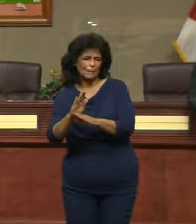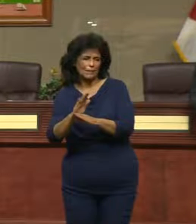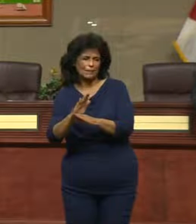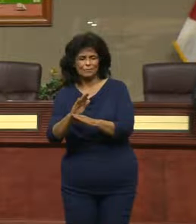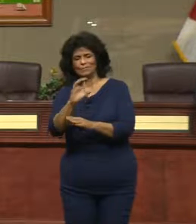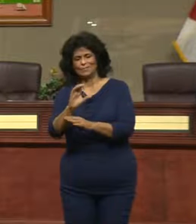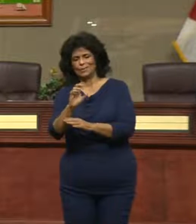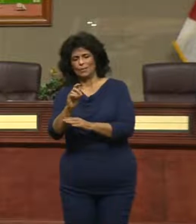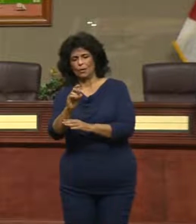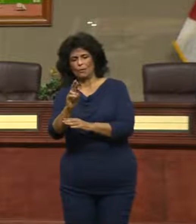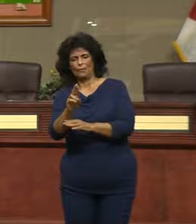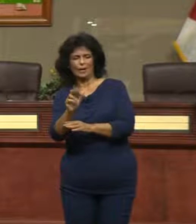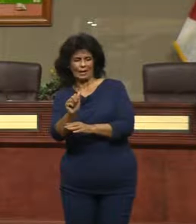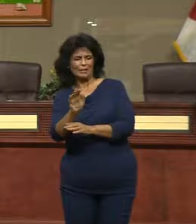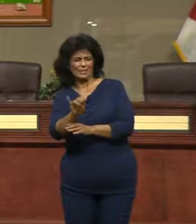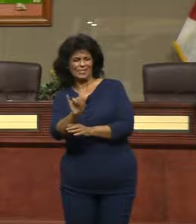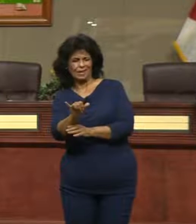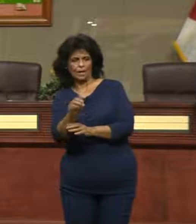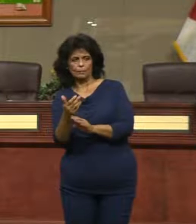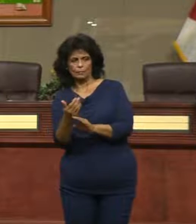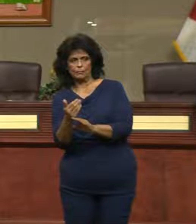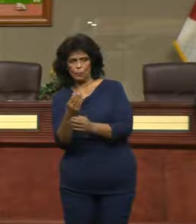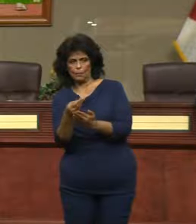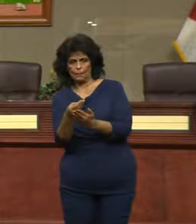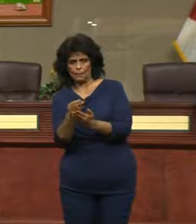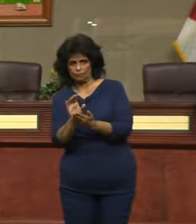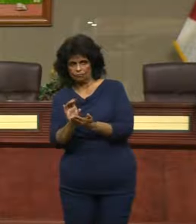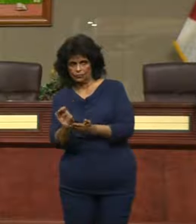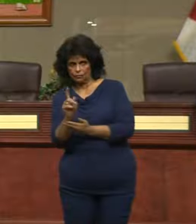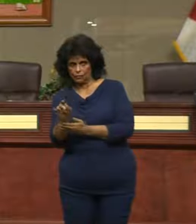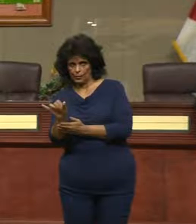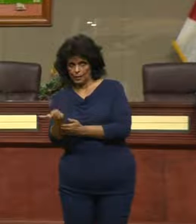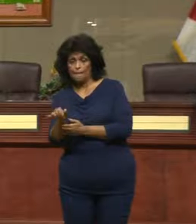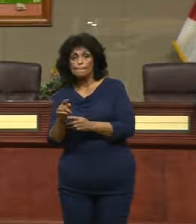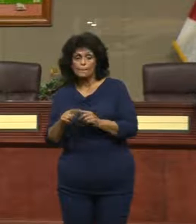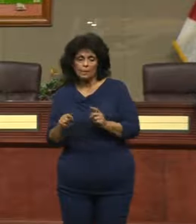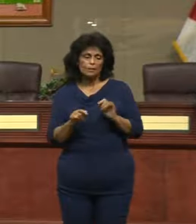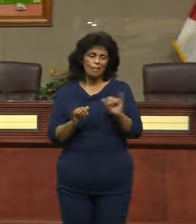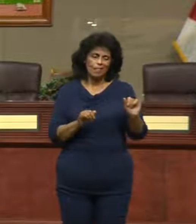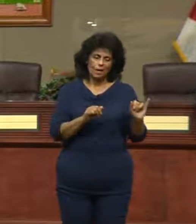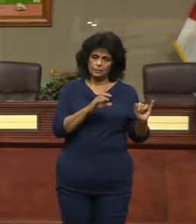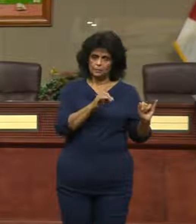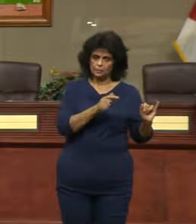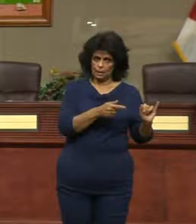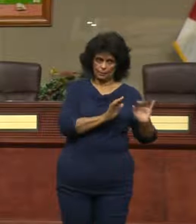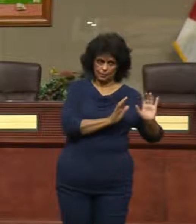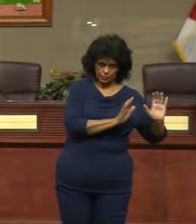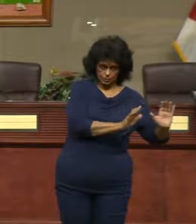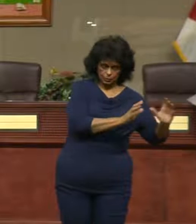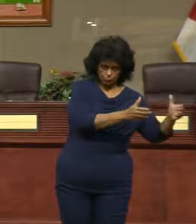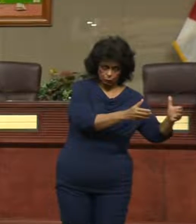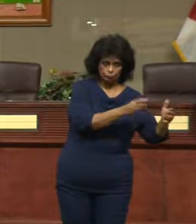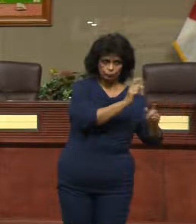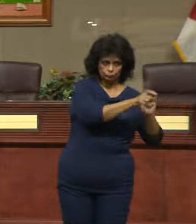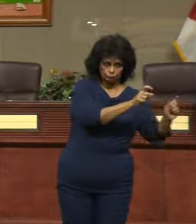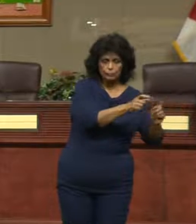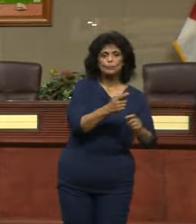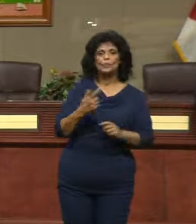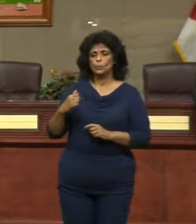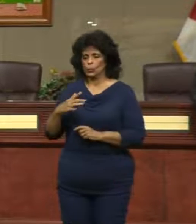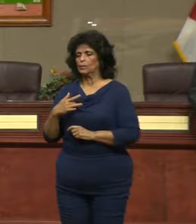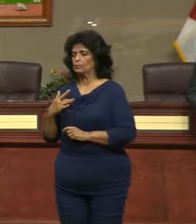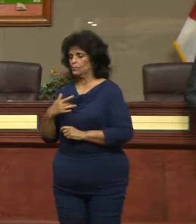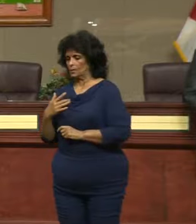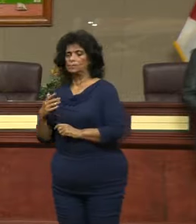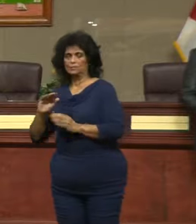CRA, so that's where those funds came from. But I anticipate, like Mayor Deming, substantial need out there, and we don't think we're going to have any